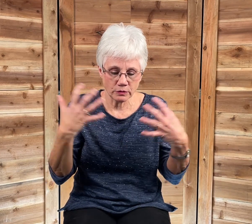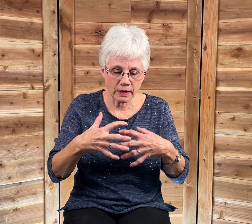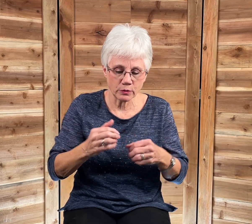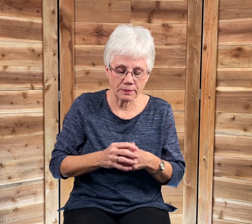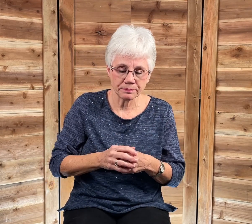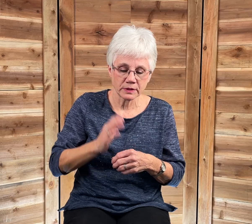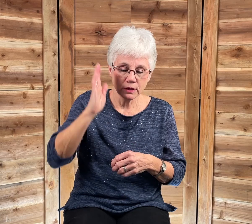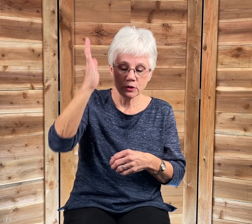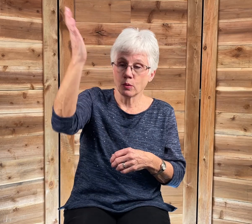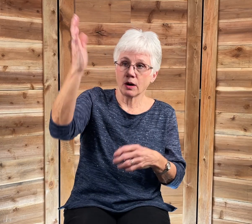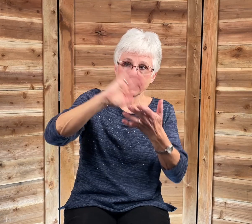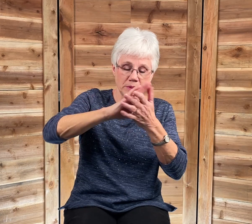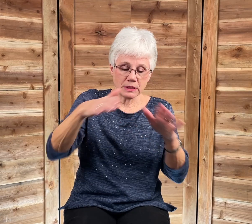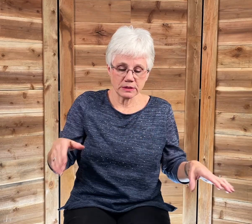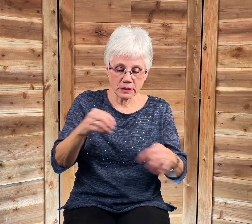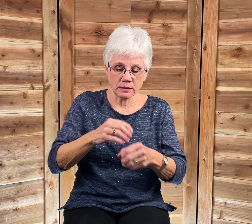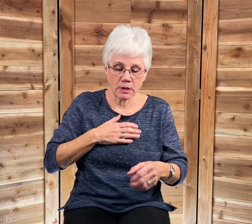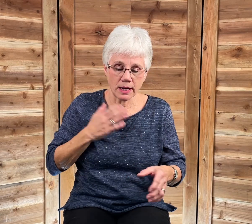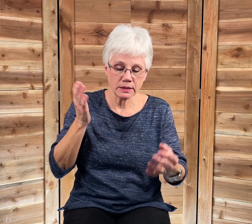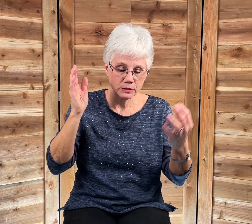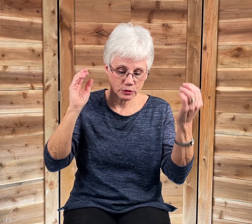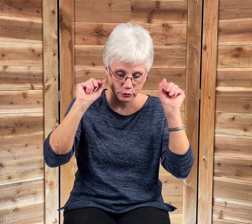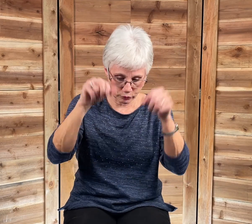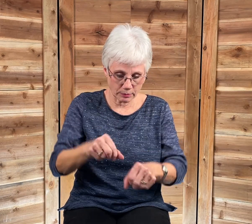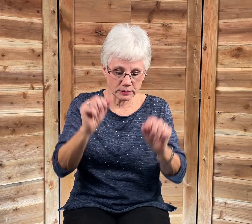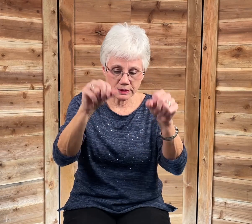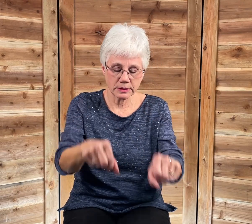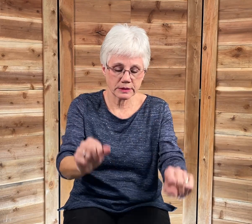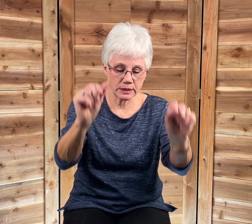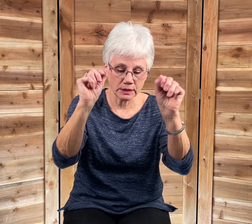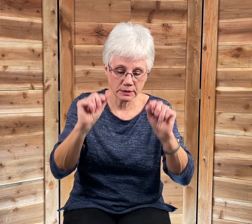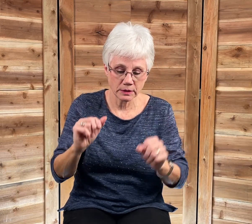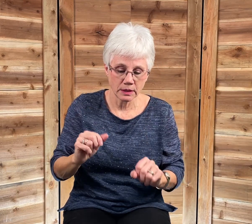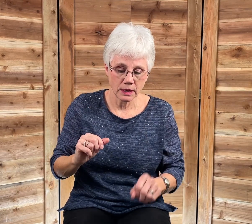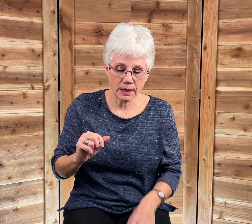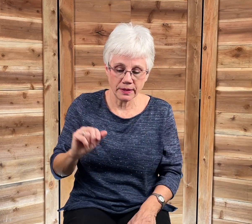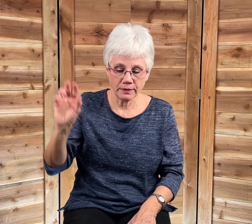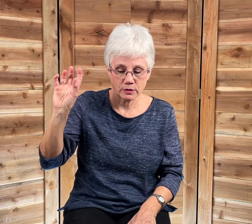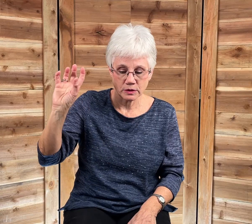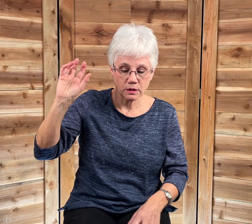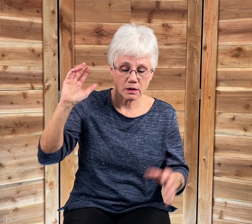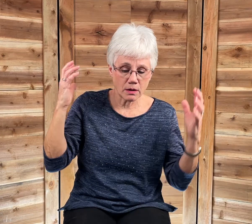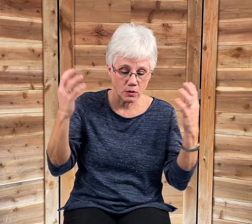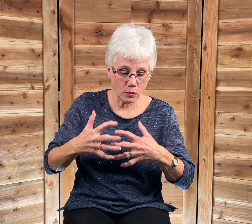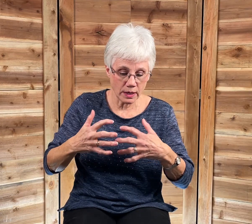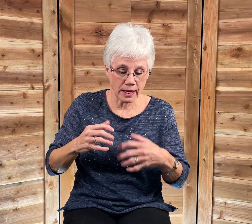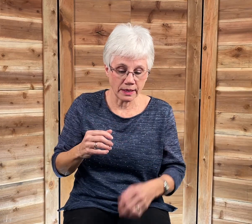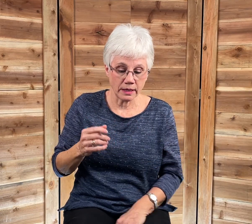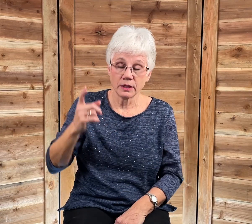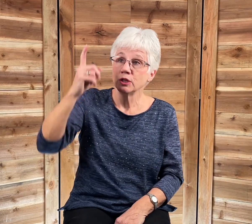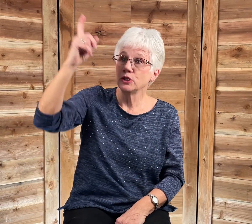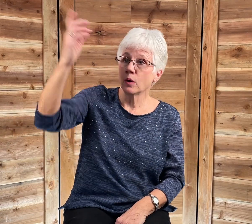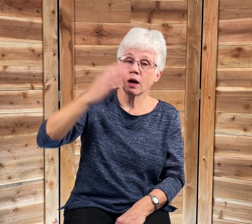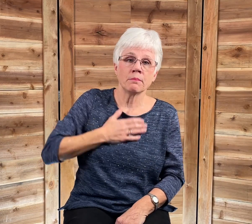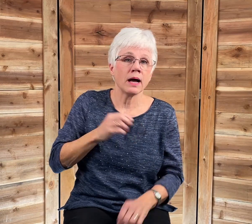can do that if you want. You are the peace in my troubled sea. And then there's an O and